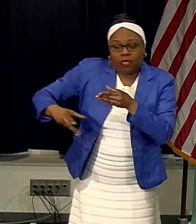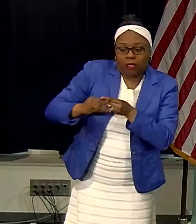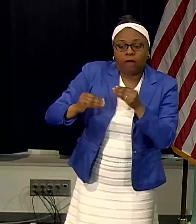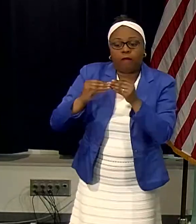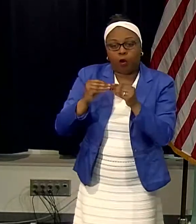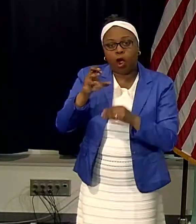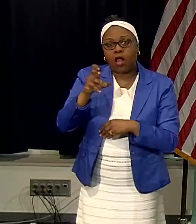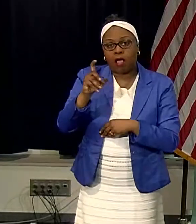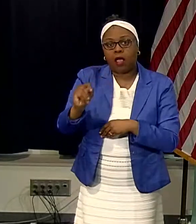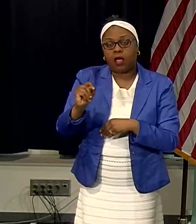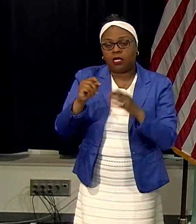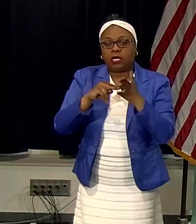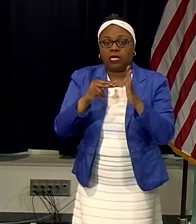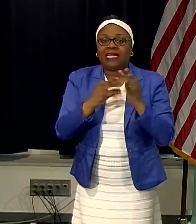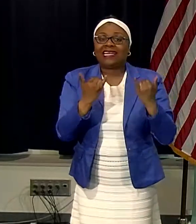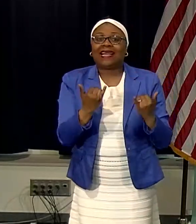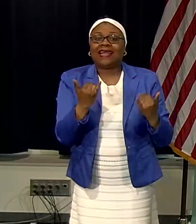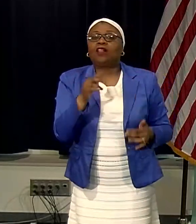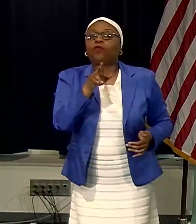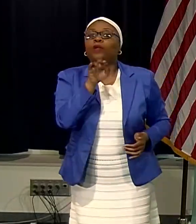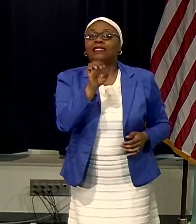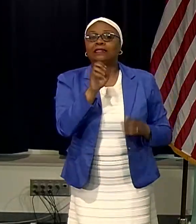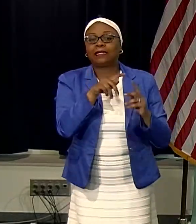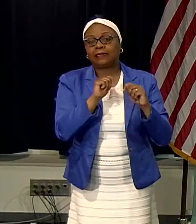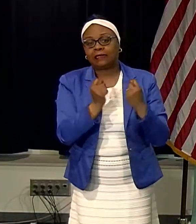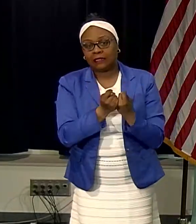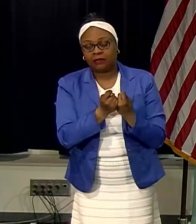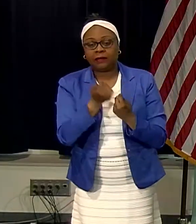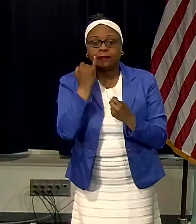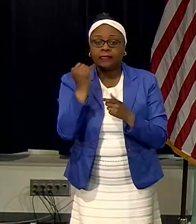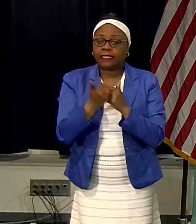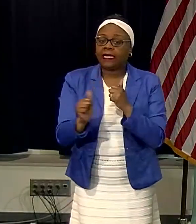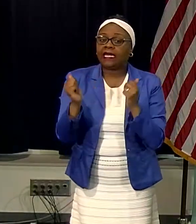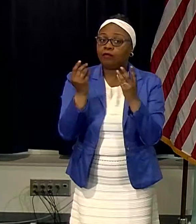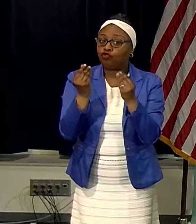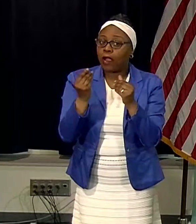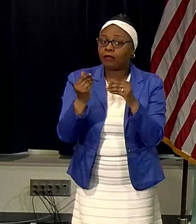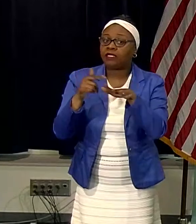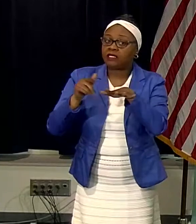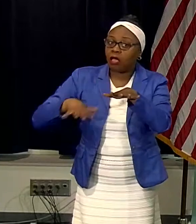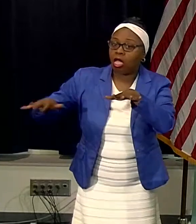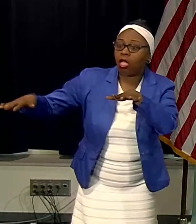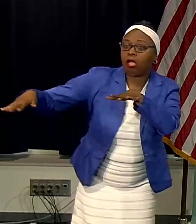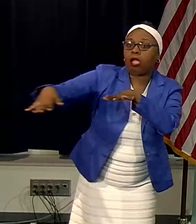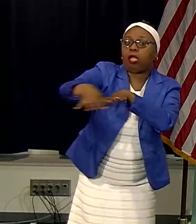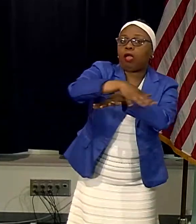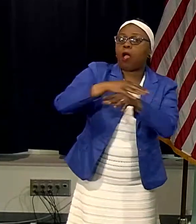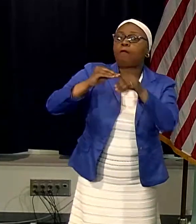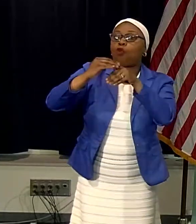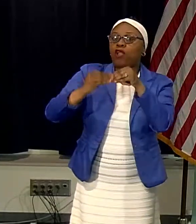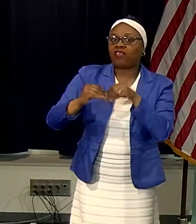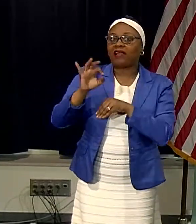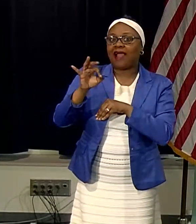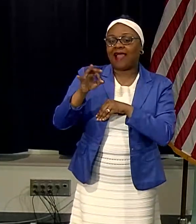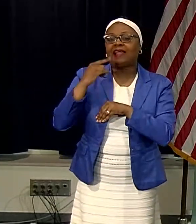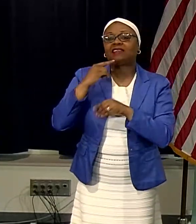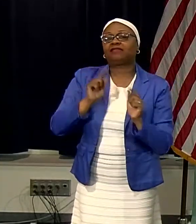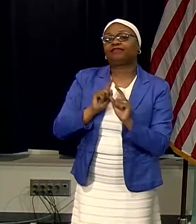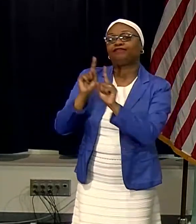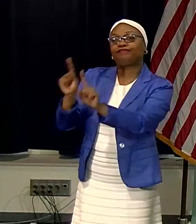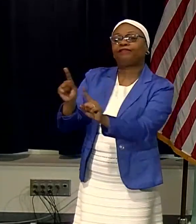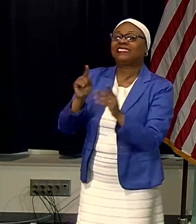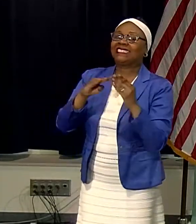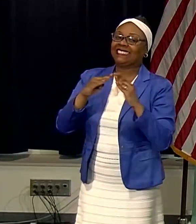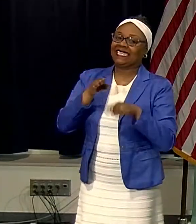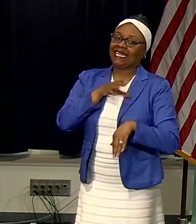team, which is now our real estate team, and any properties exceeding 9 in total would have to go through city council as well.